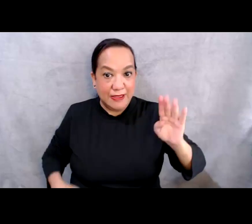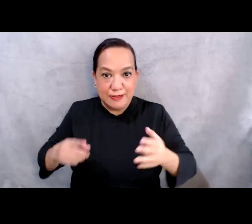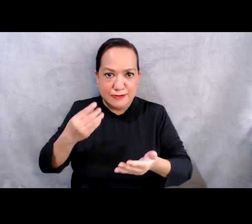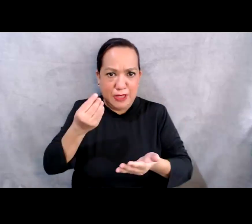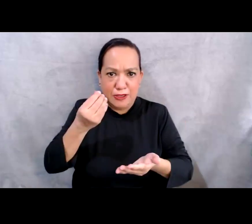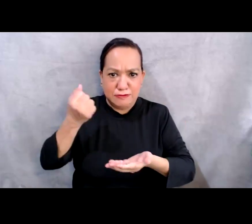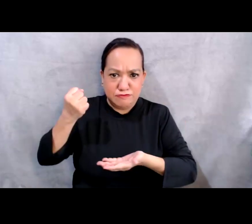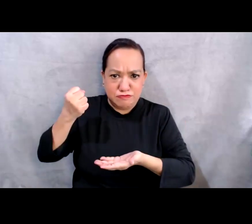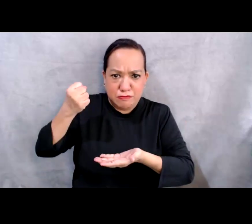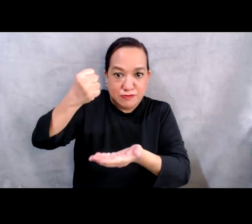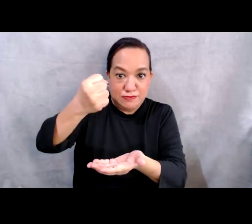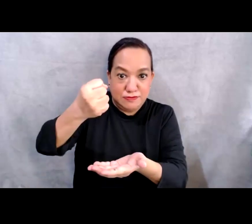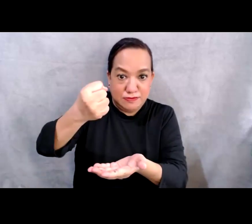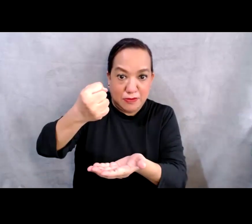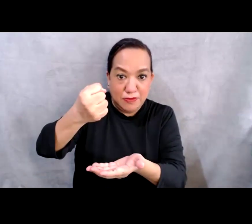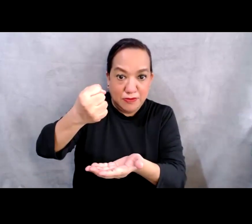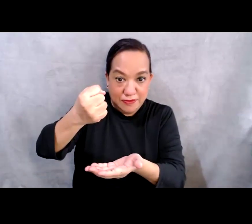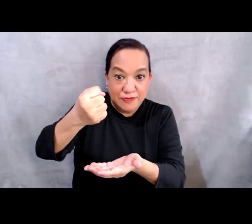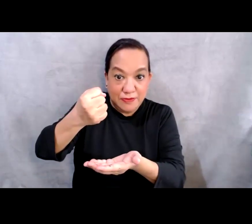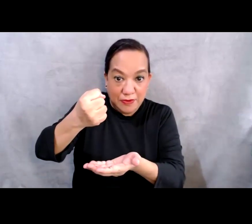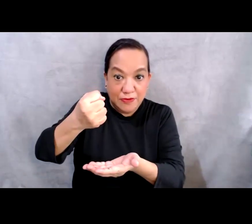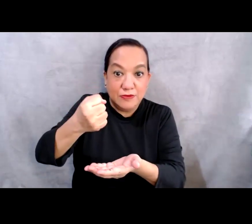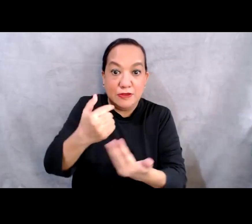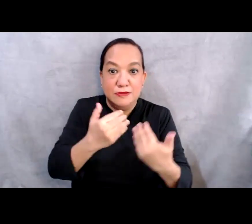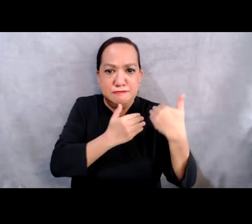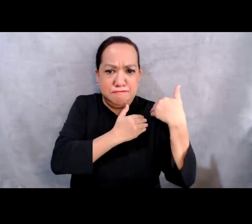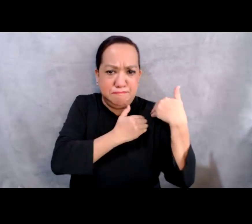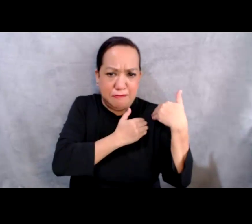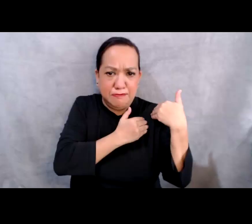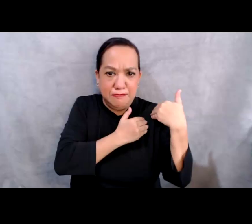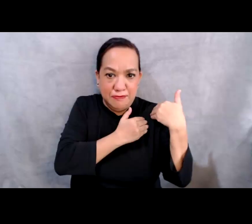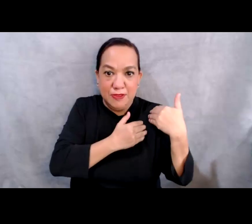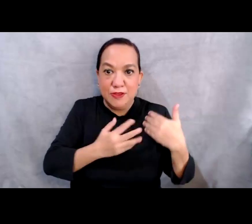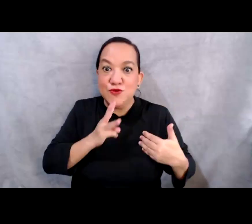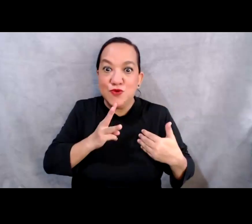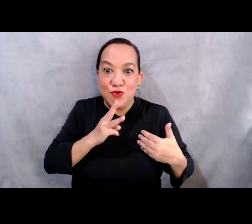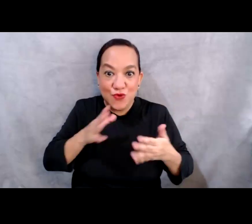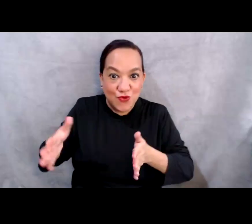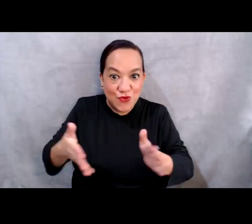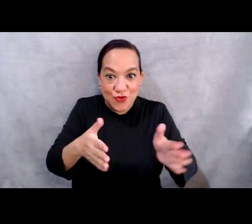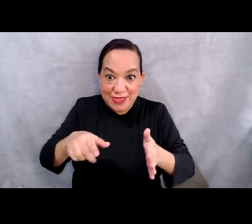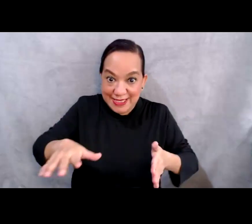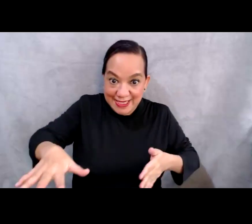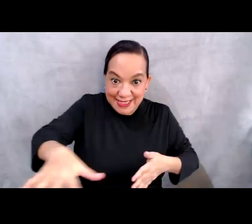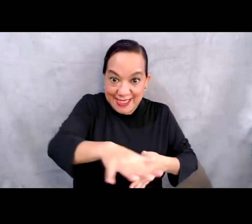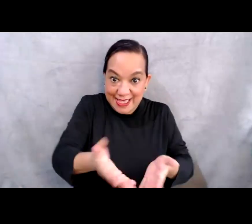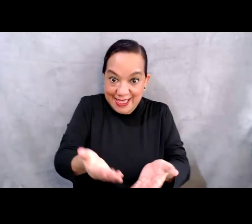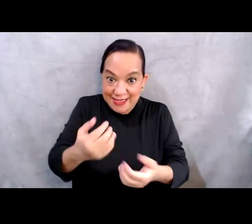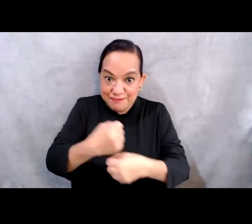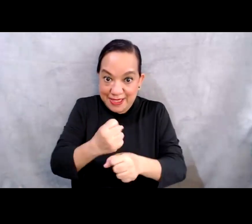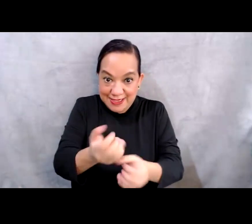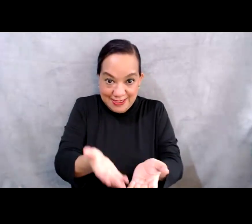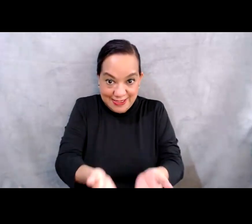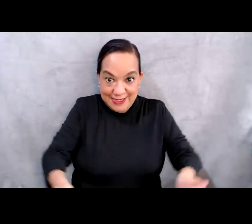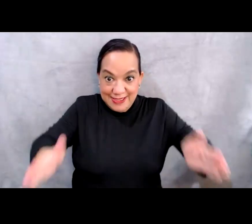a large dam to store about 900 MCM water, but the river actually has only